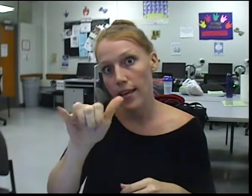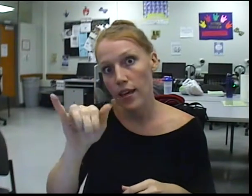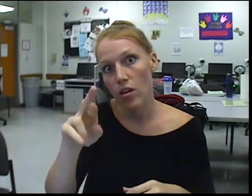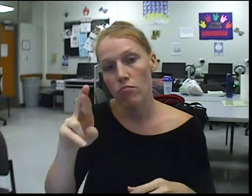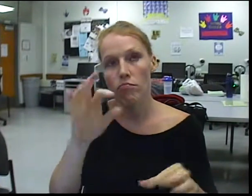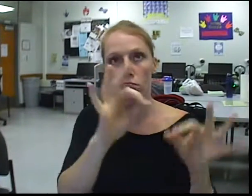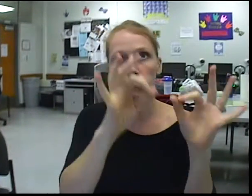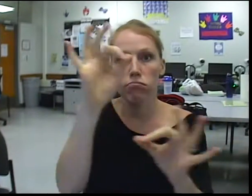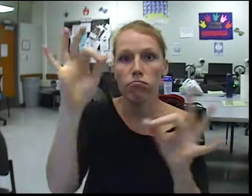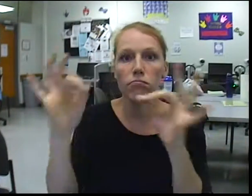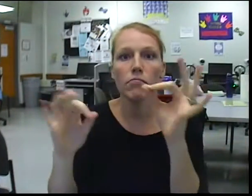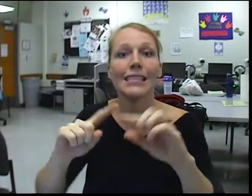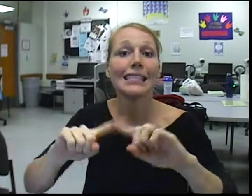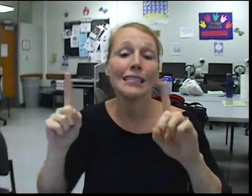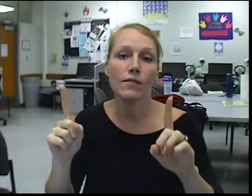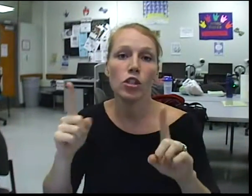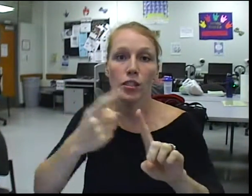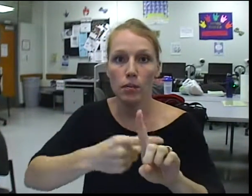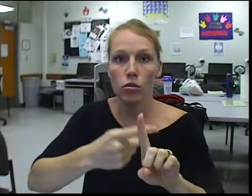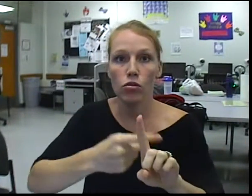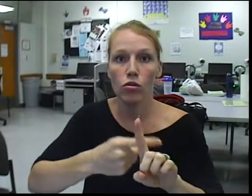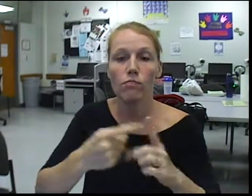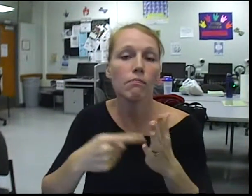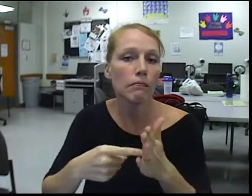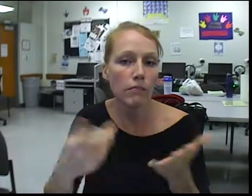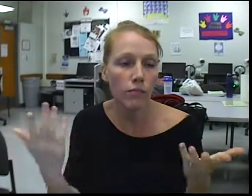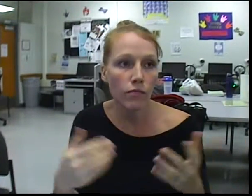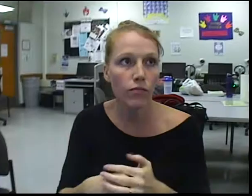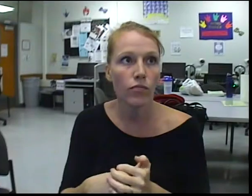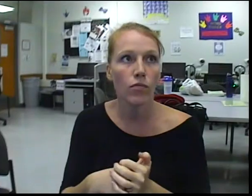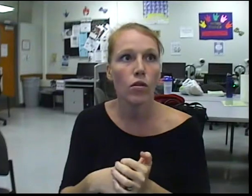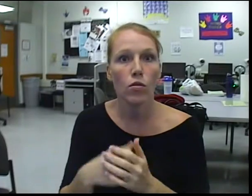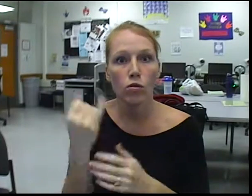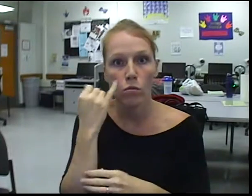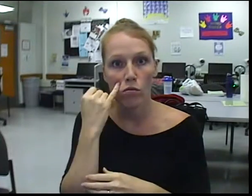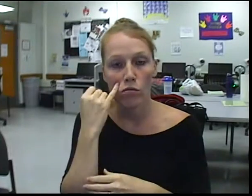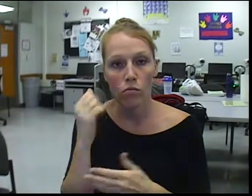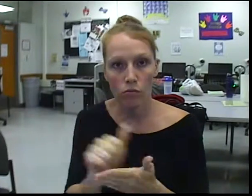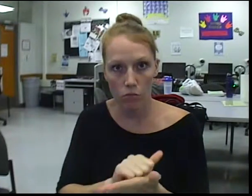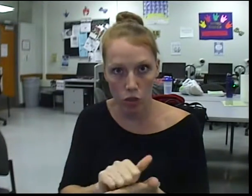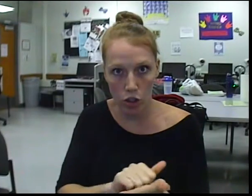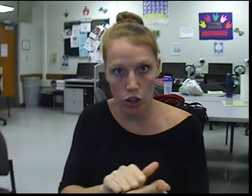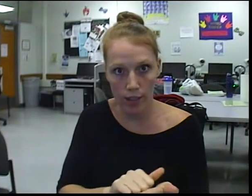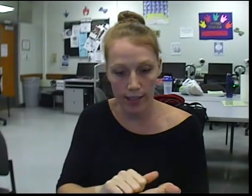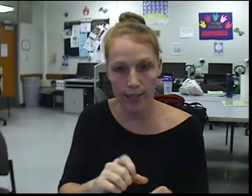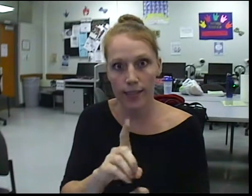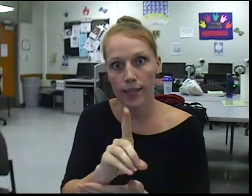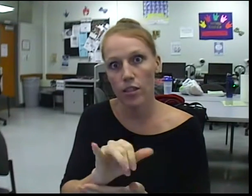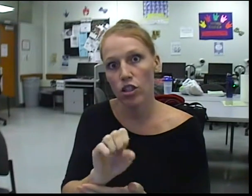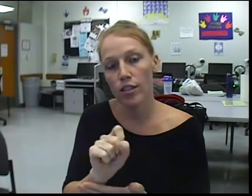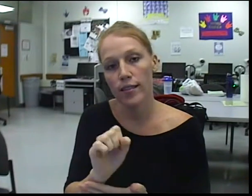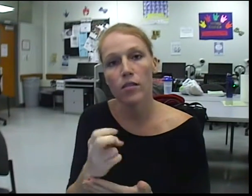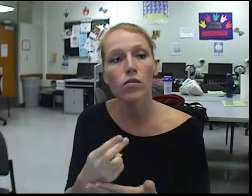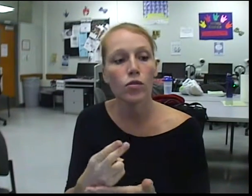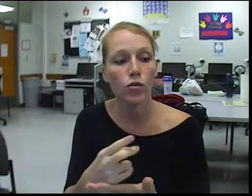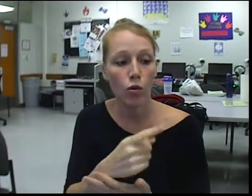Example of this. Doing dishes. What water usually works better to clean dishes? Cold water or hot